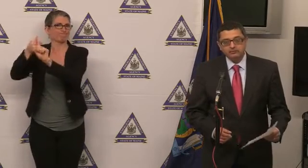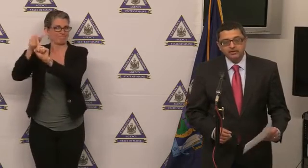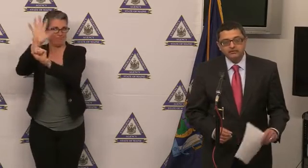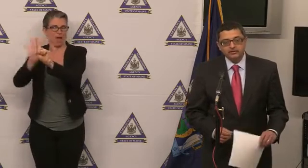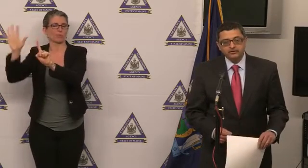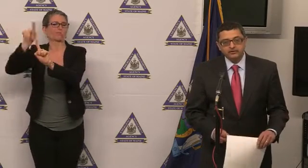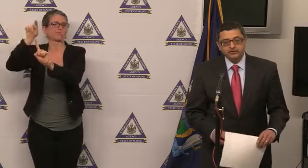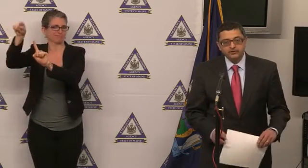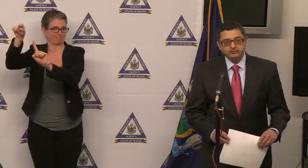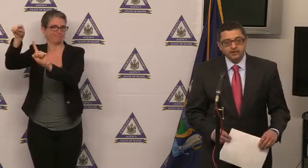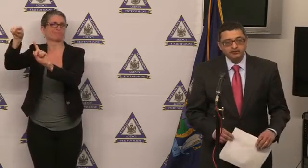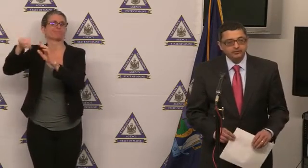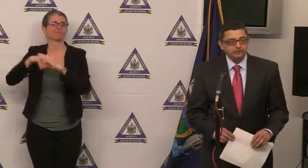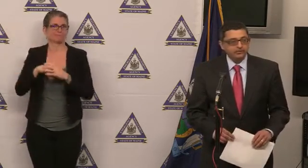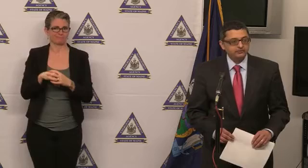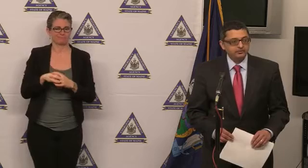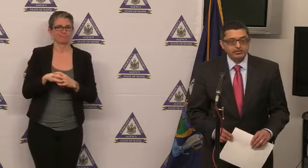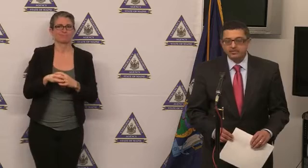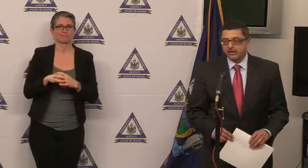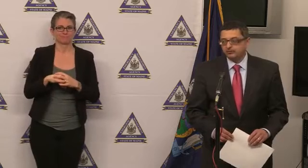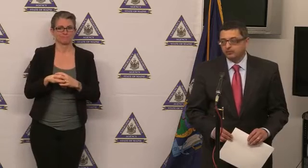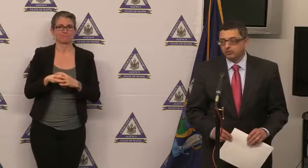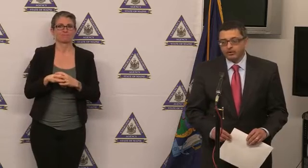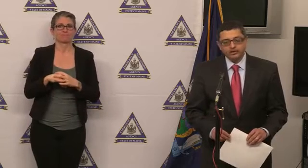Overall, Maine CDC has received